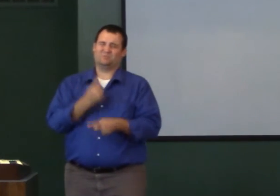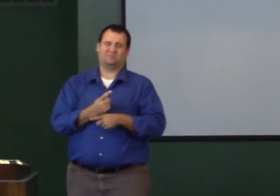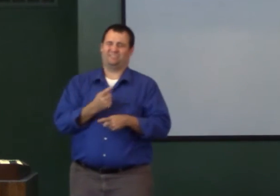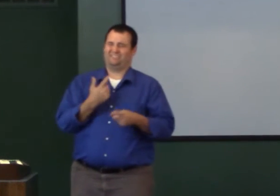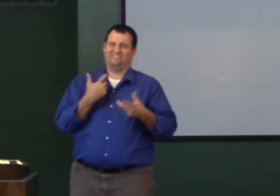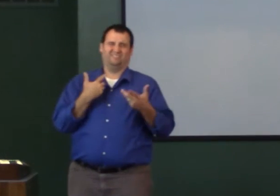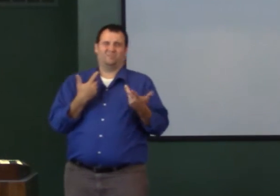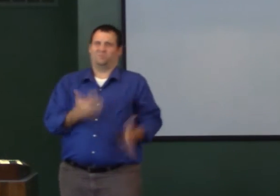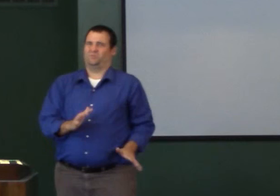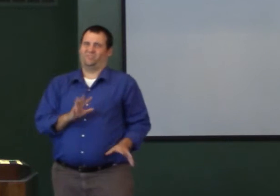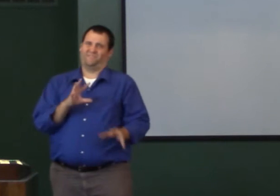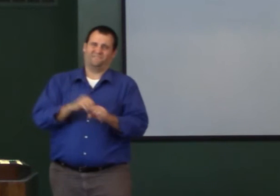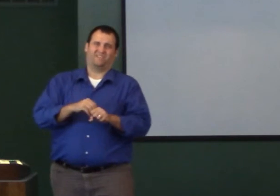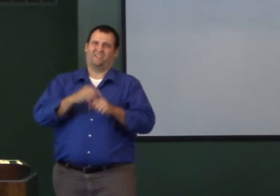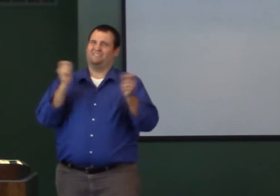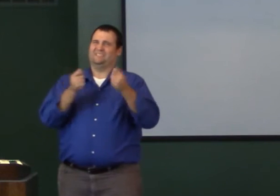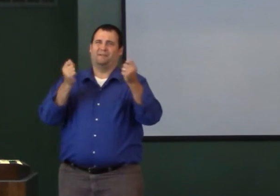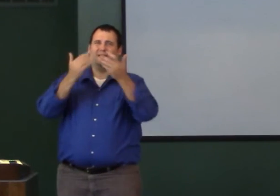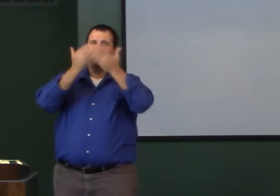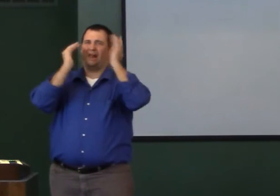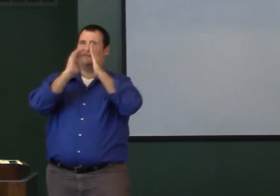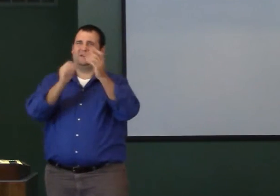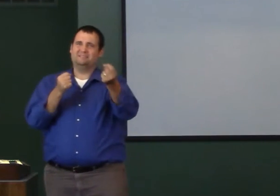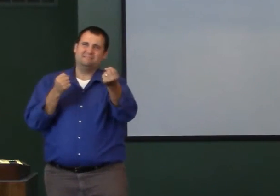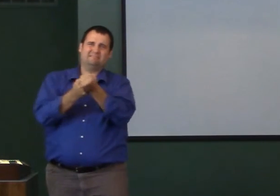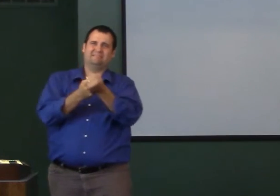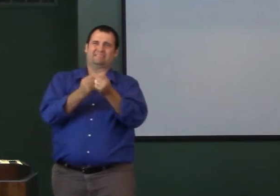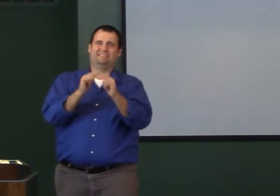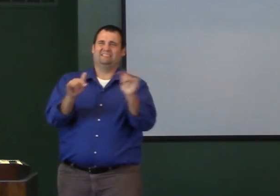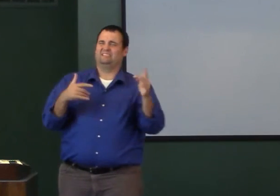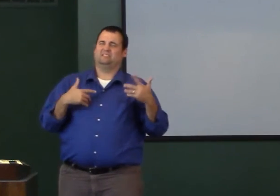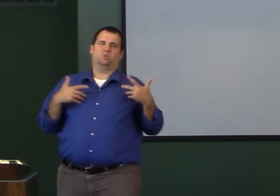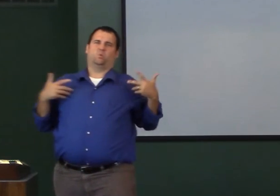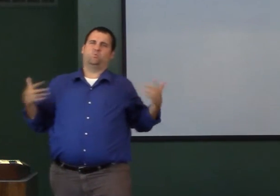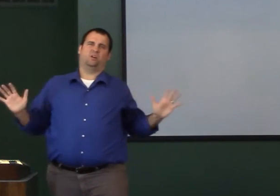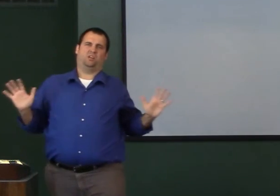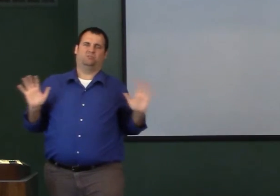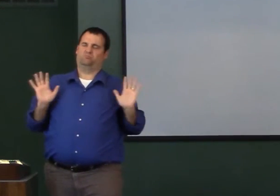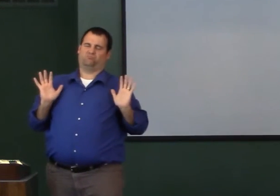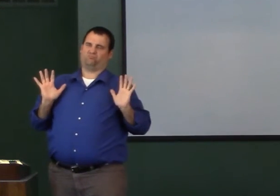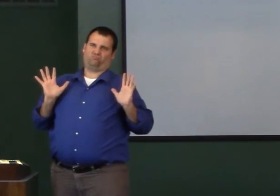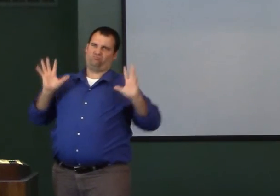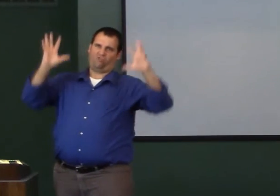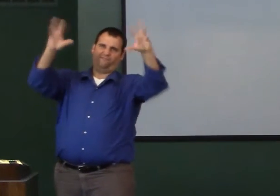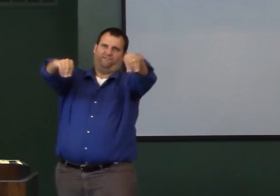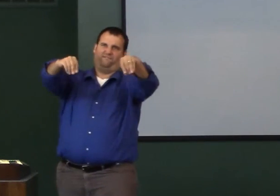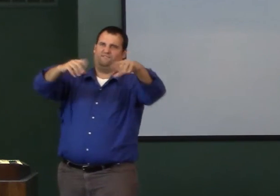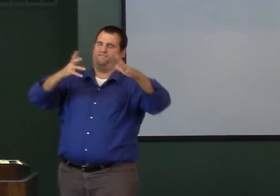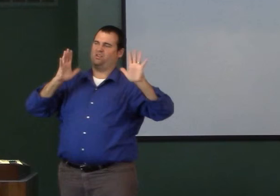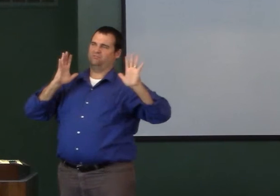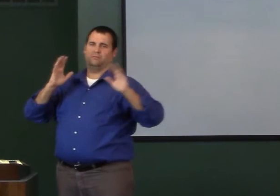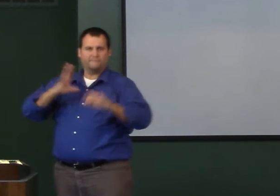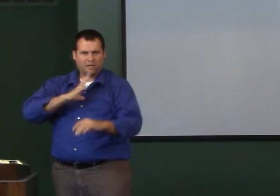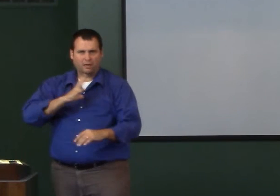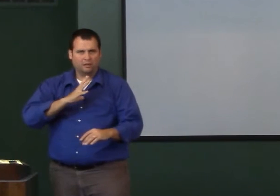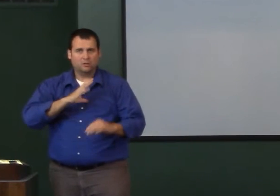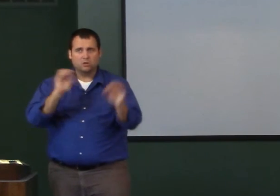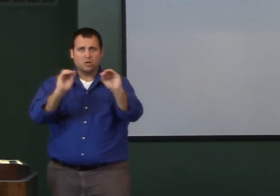I don't feel right in getting involved in Halloween, supporting Halloween. I don't want to do that. I'm going to turn my lights